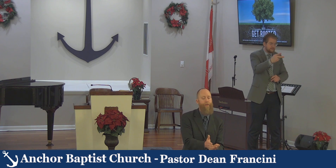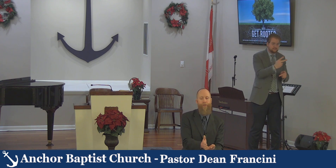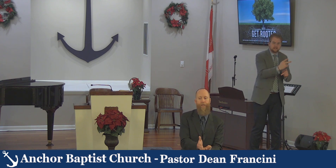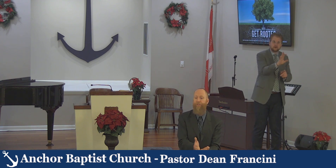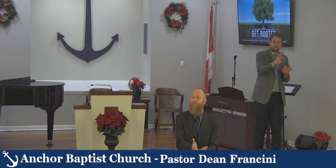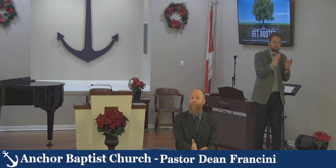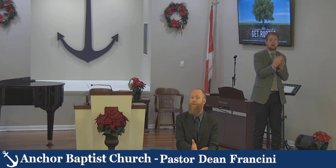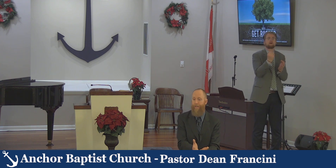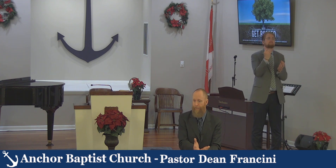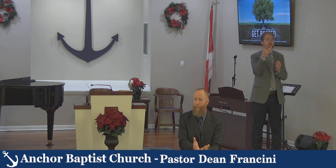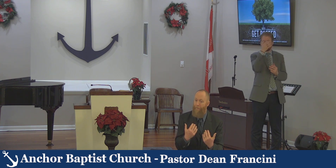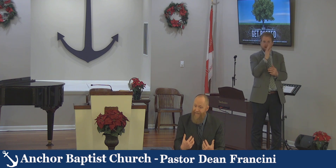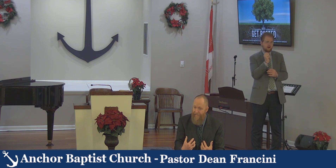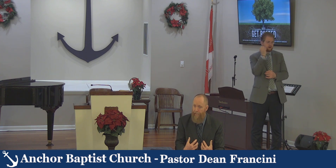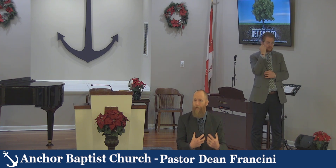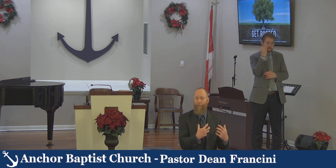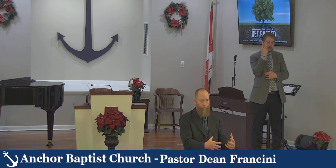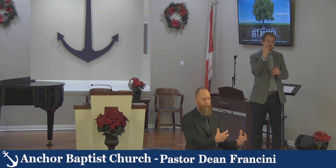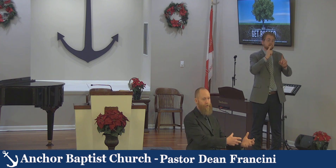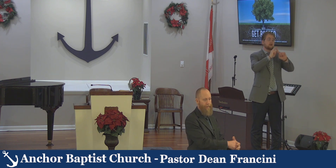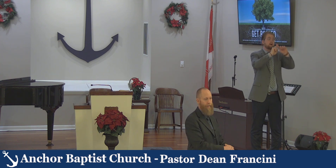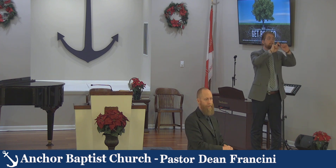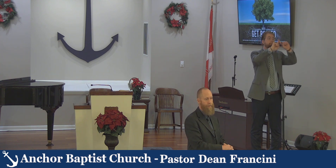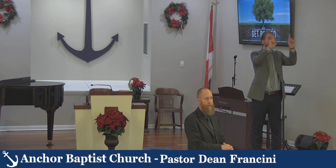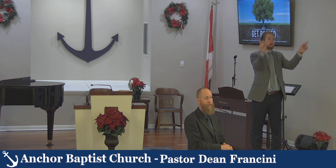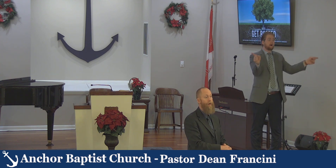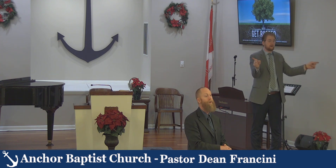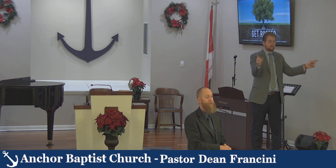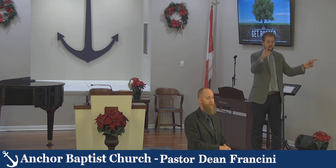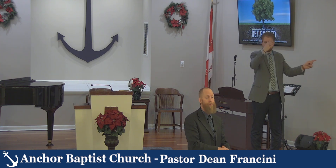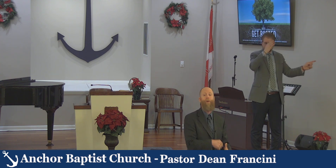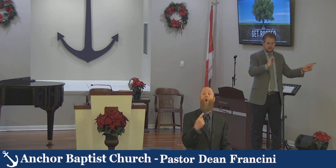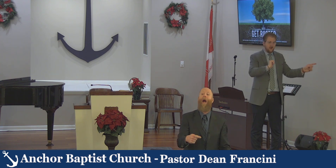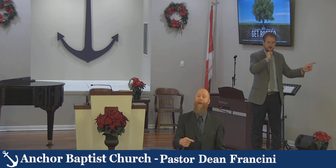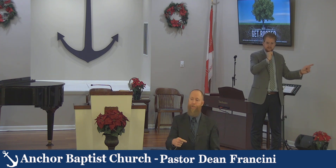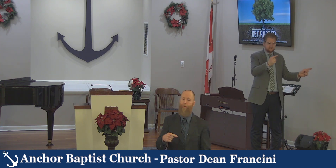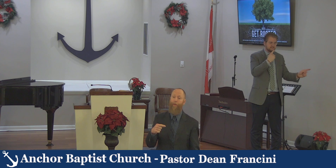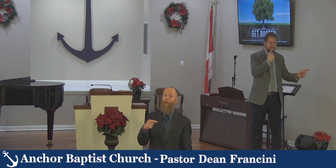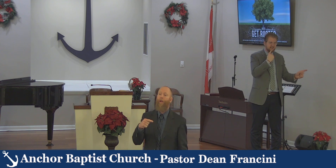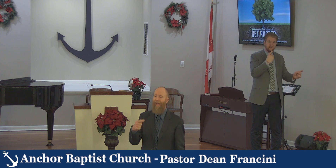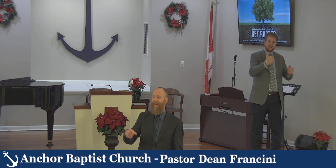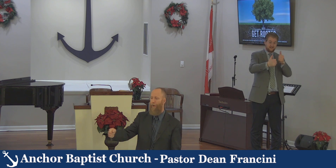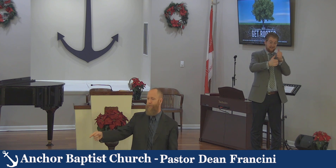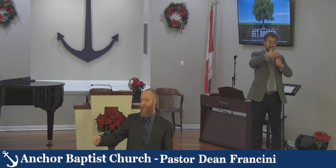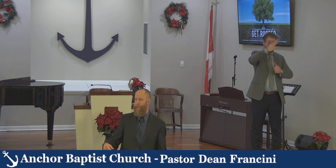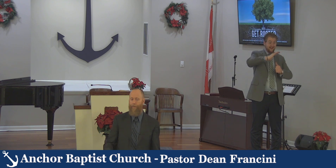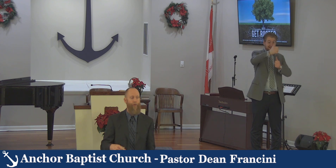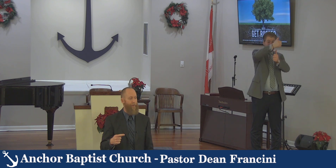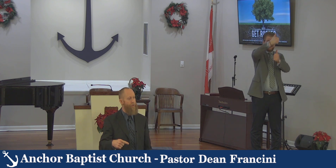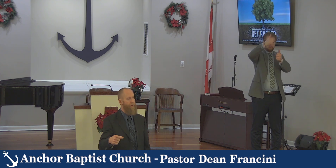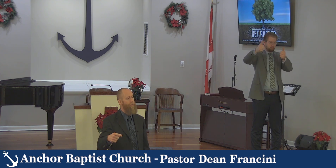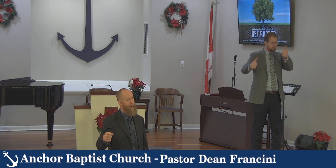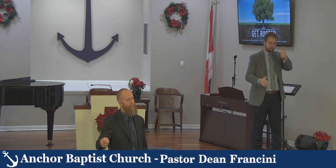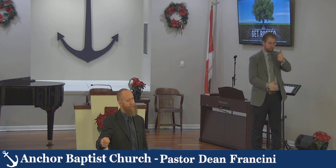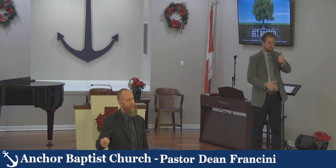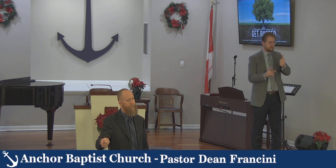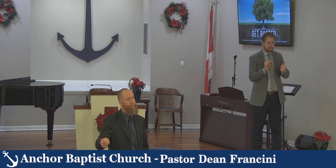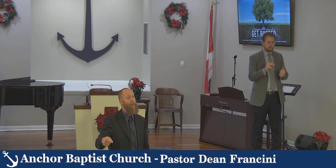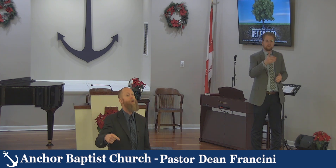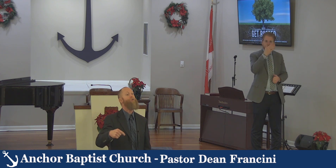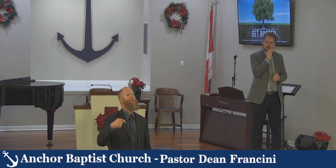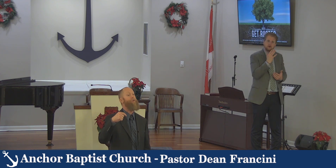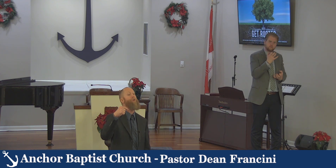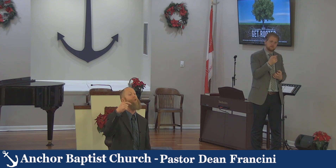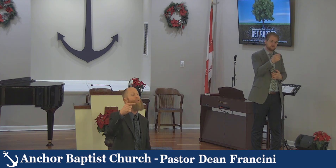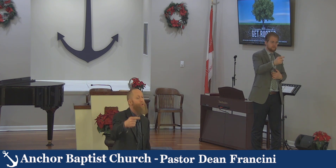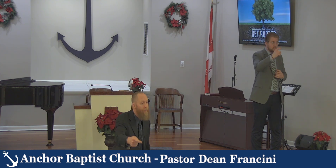God never says dismiss me for those things. God just says be wise with the 8 hours that I give you, with the 24 hours that I give you,